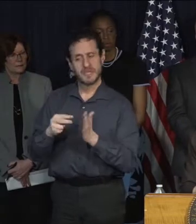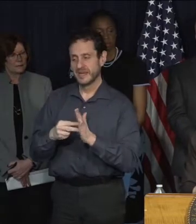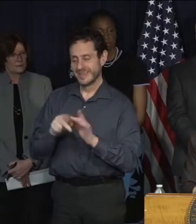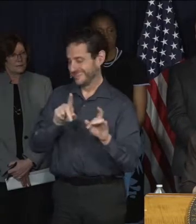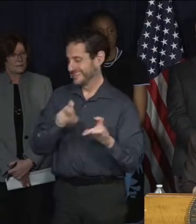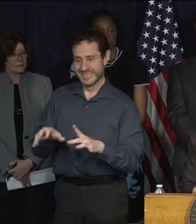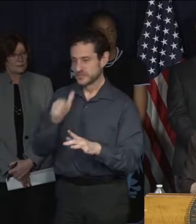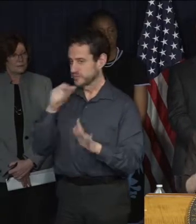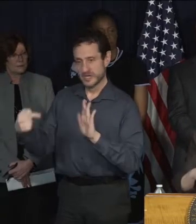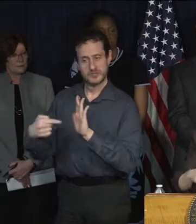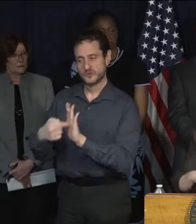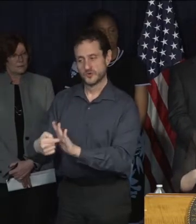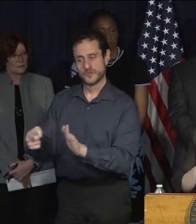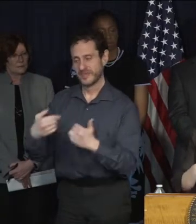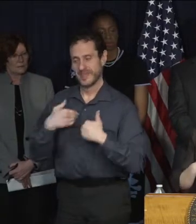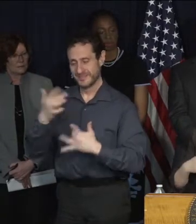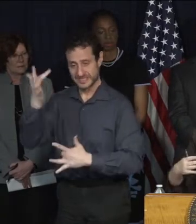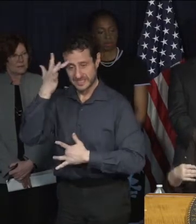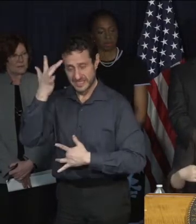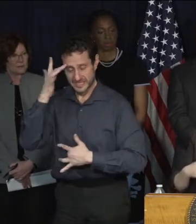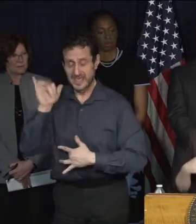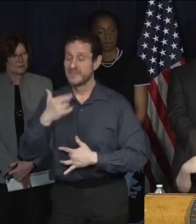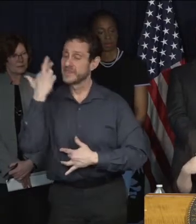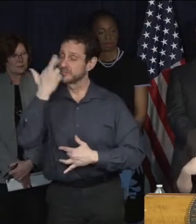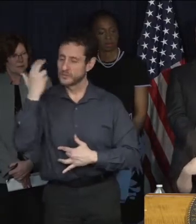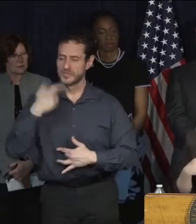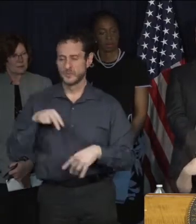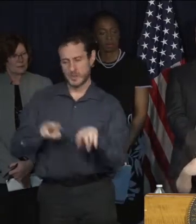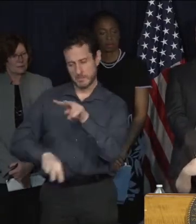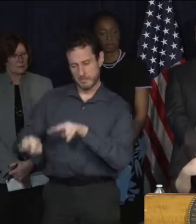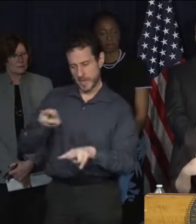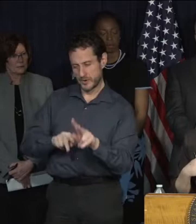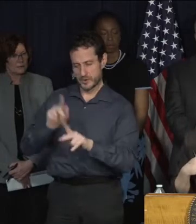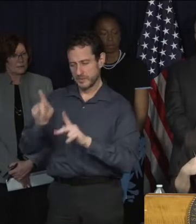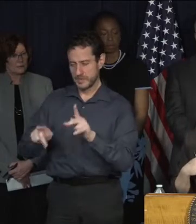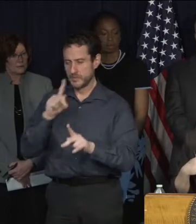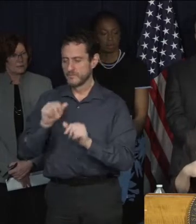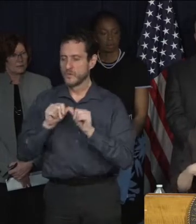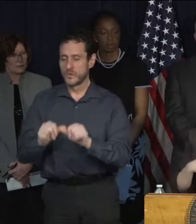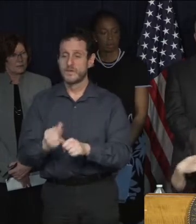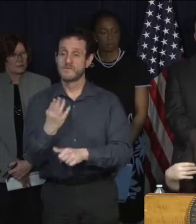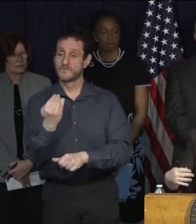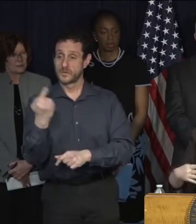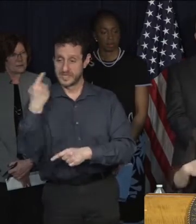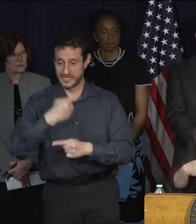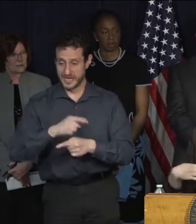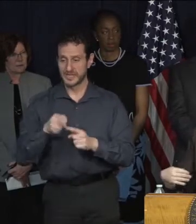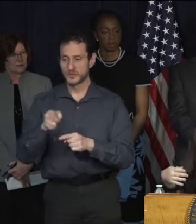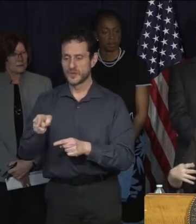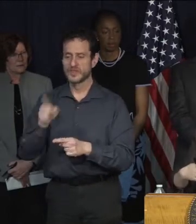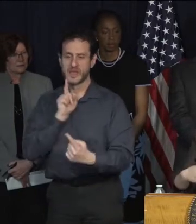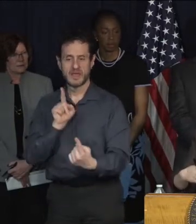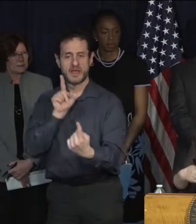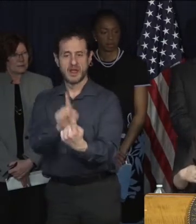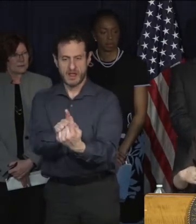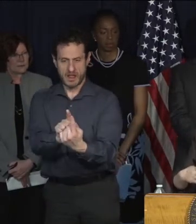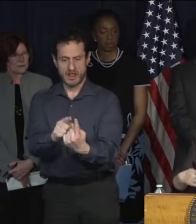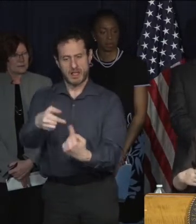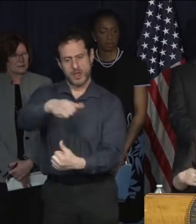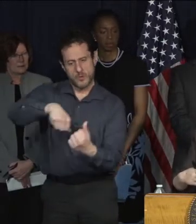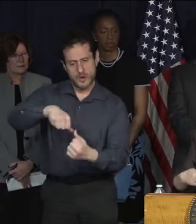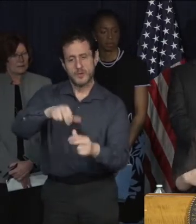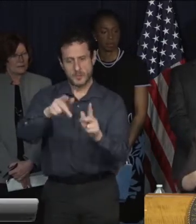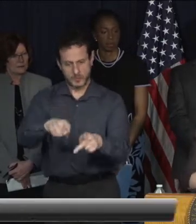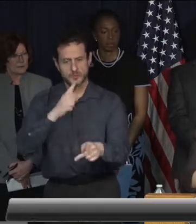not register. This is why we monitor people for 14 days after their last exposure to a